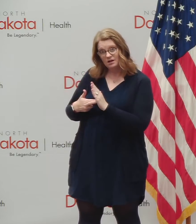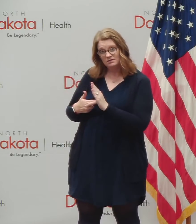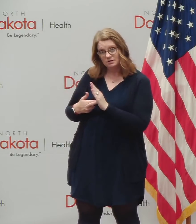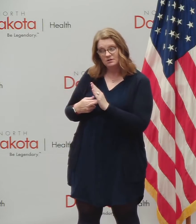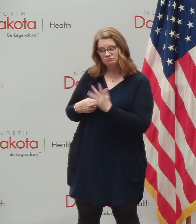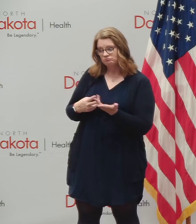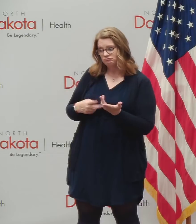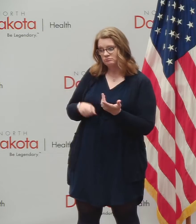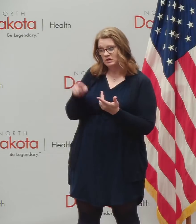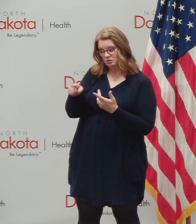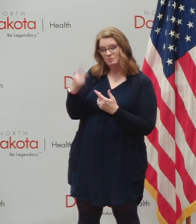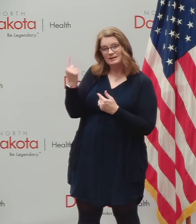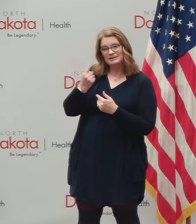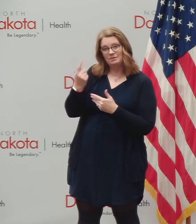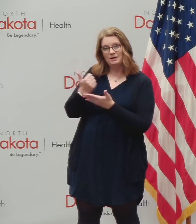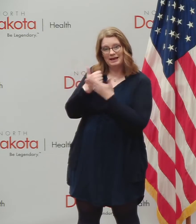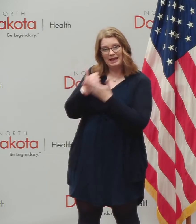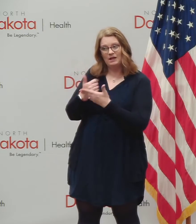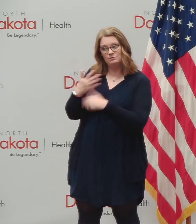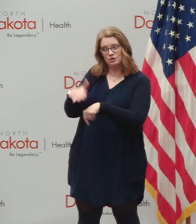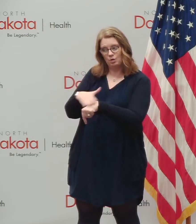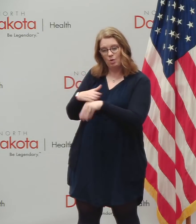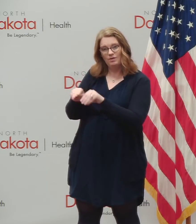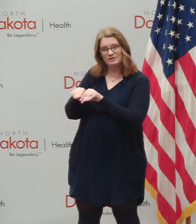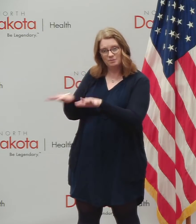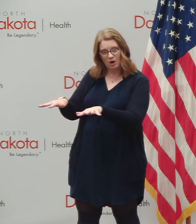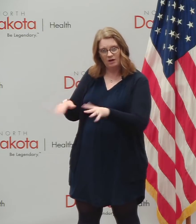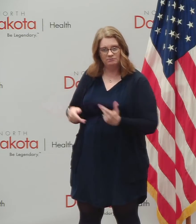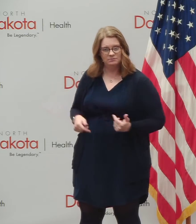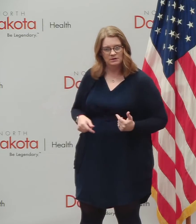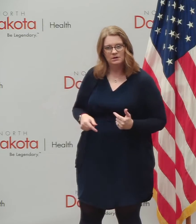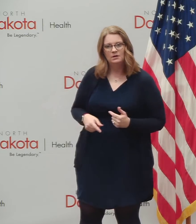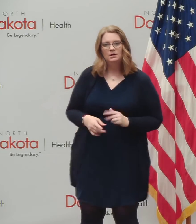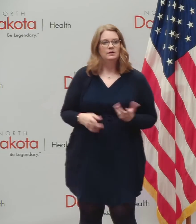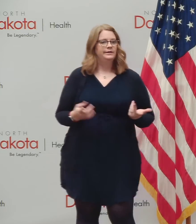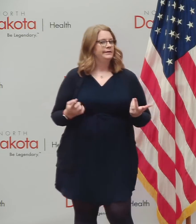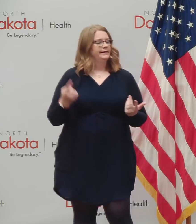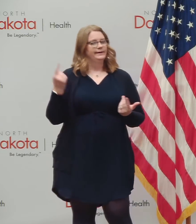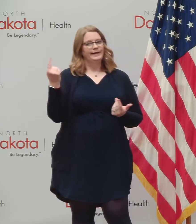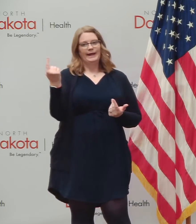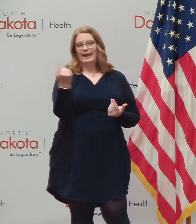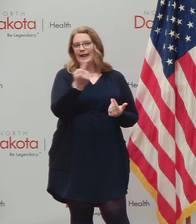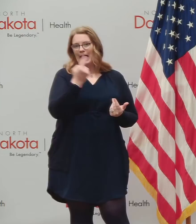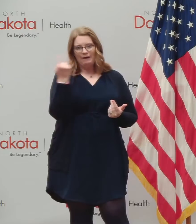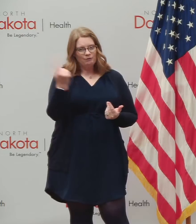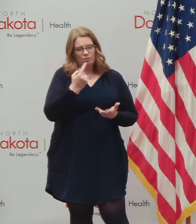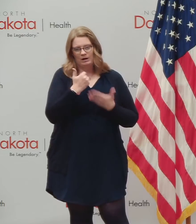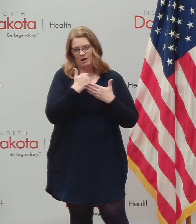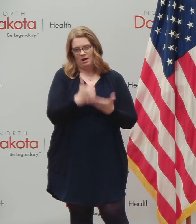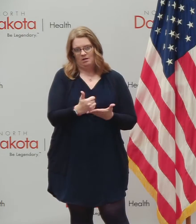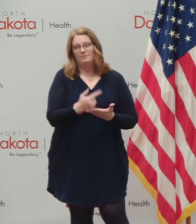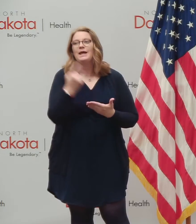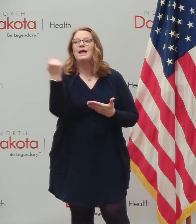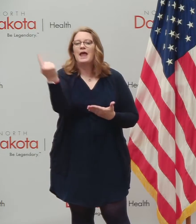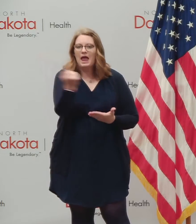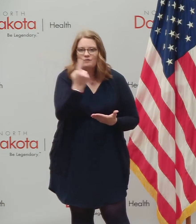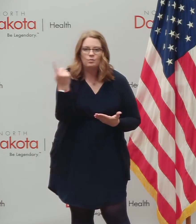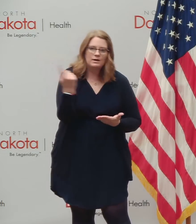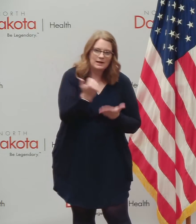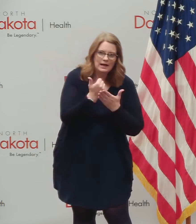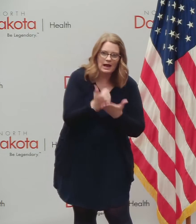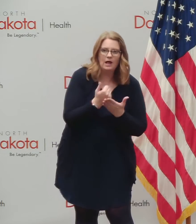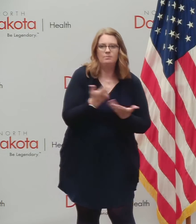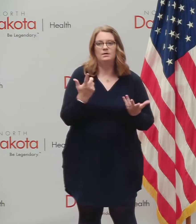also can be someone who can help slow the spread. So again, everybody's got something to do to help out, but actives and